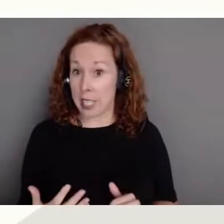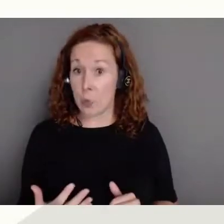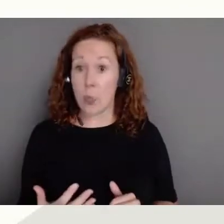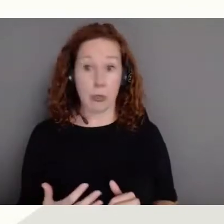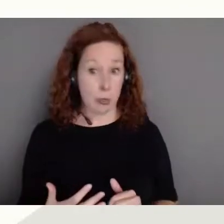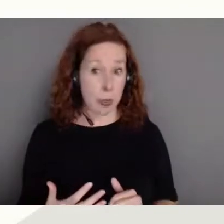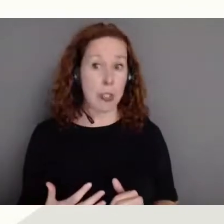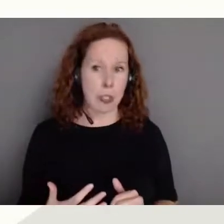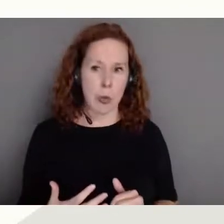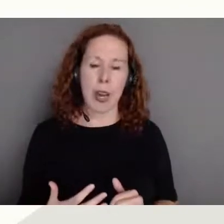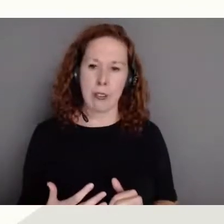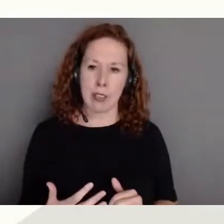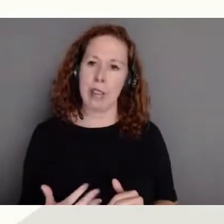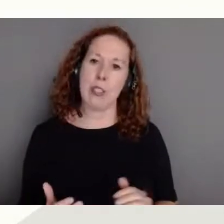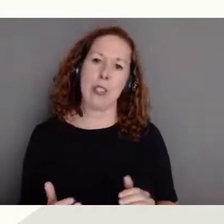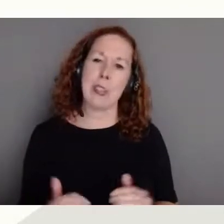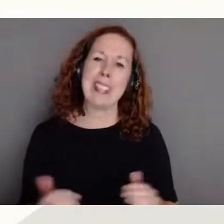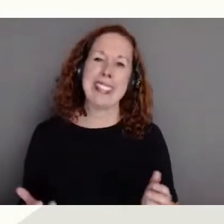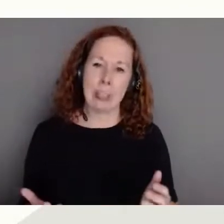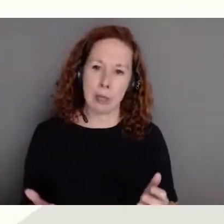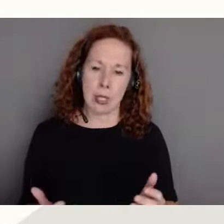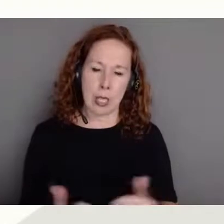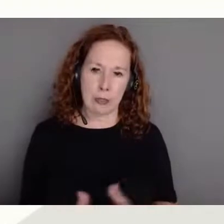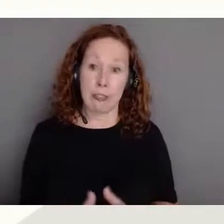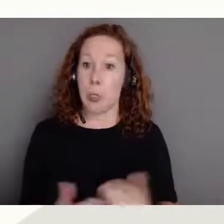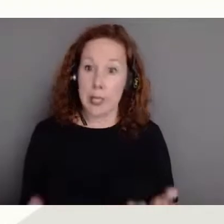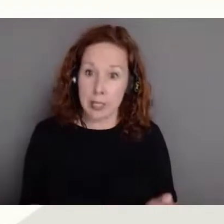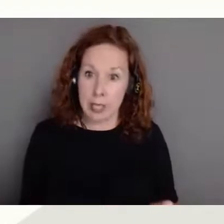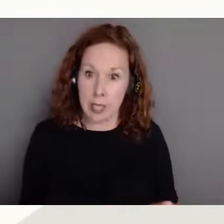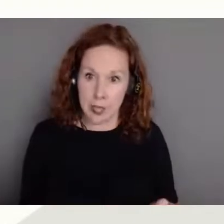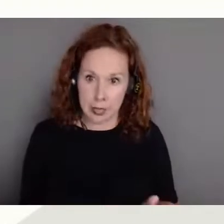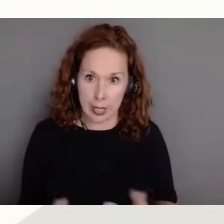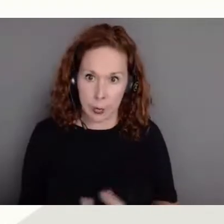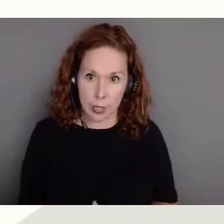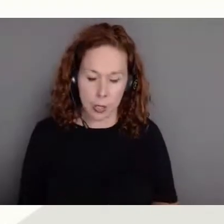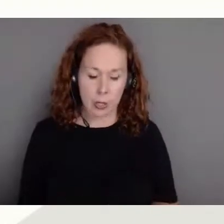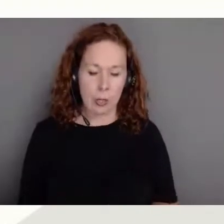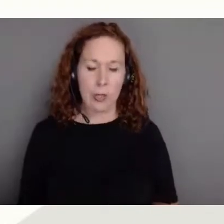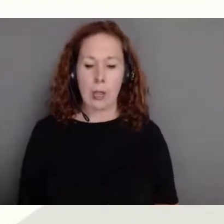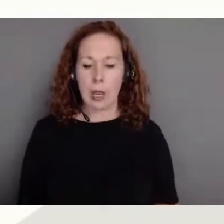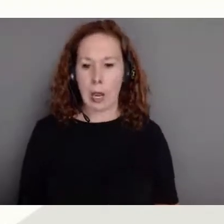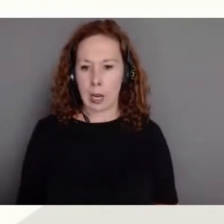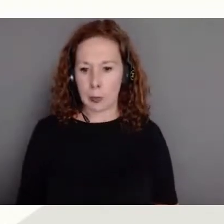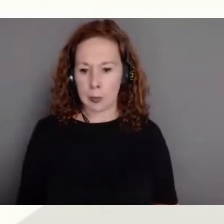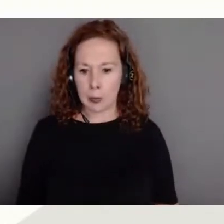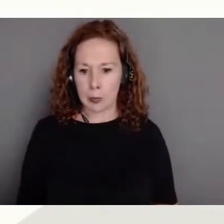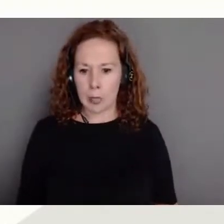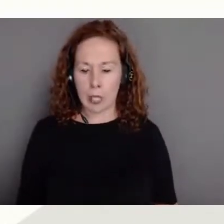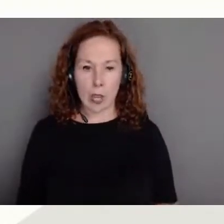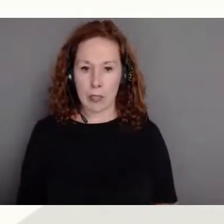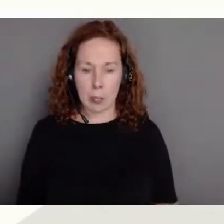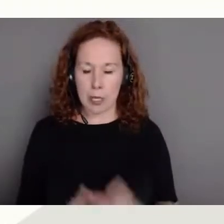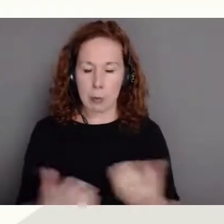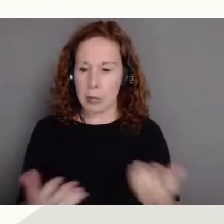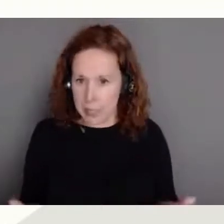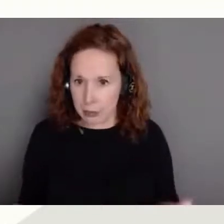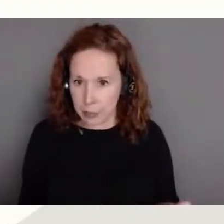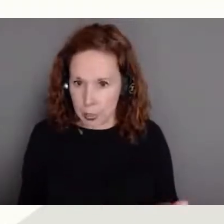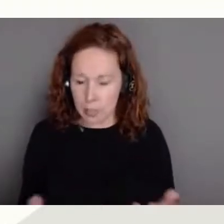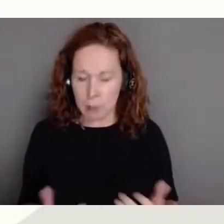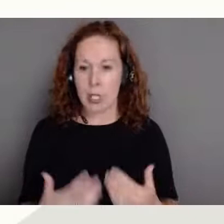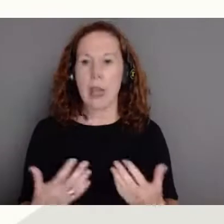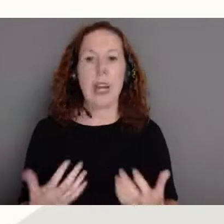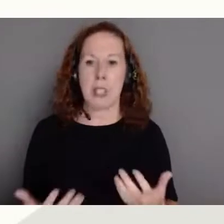American Sign Language first. So you have to mhm, have a certain level of fluency in the mhm. language. Um, you don't have to be